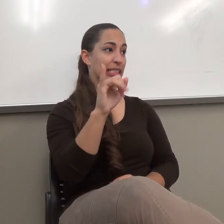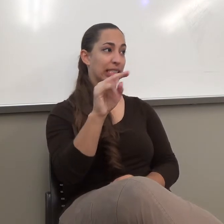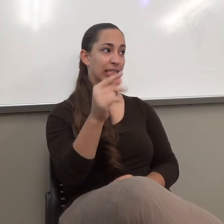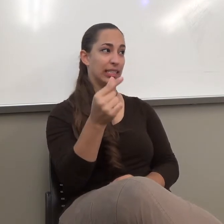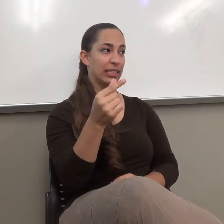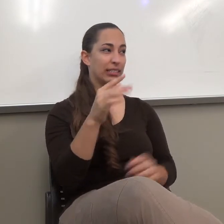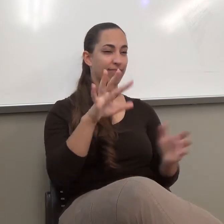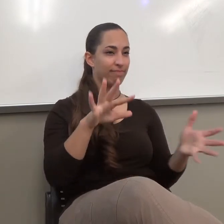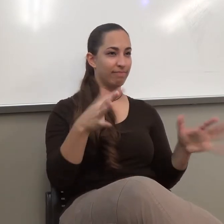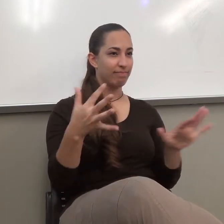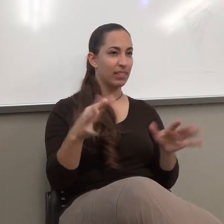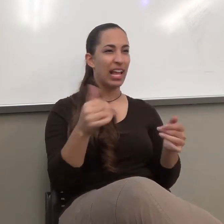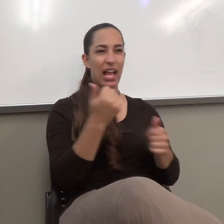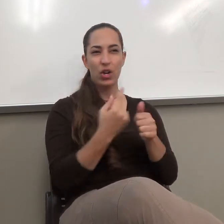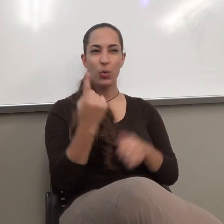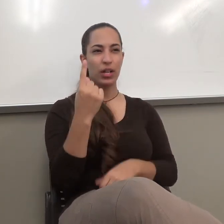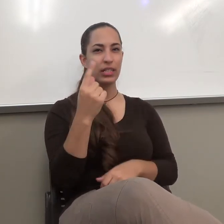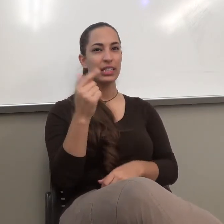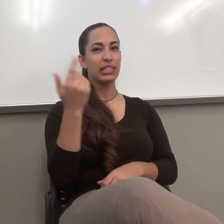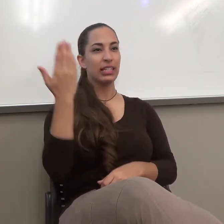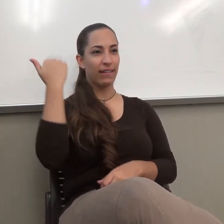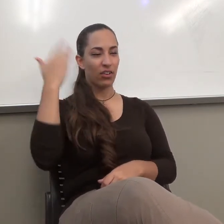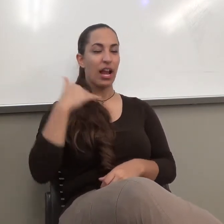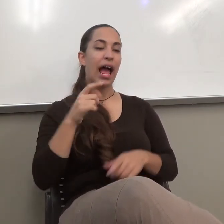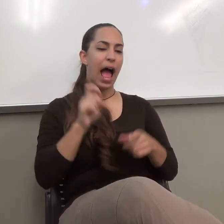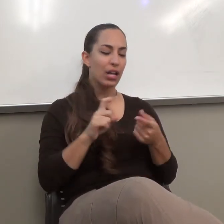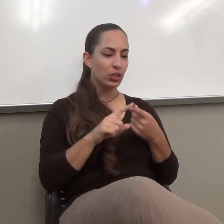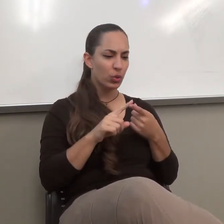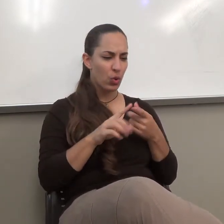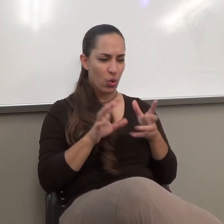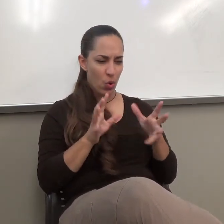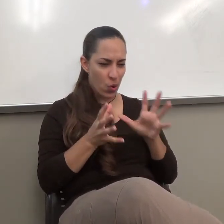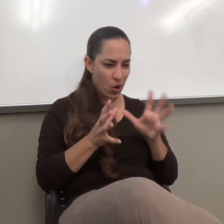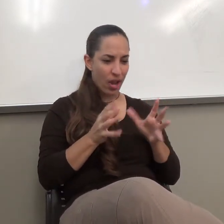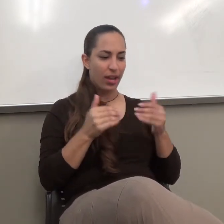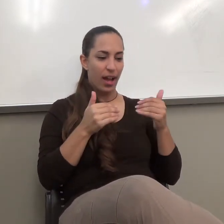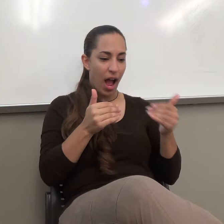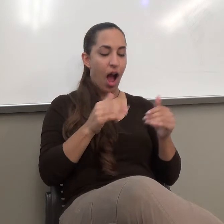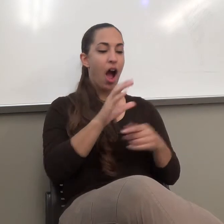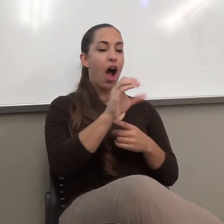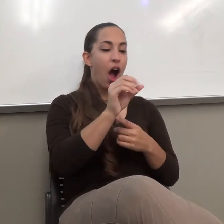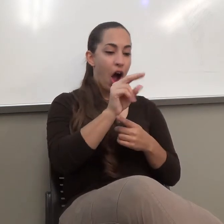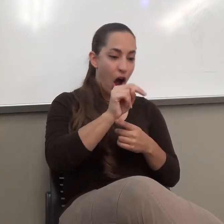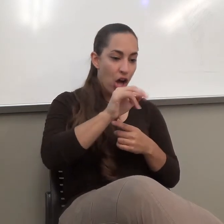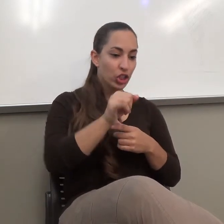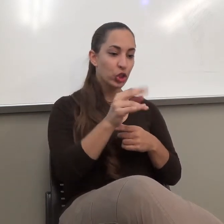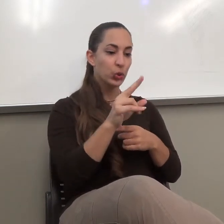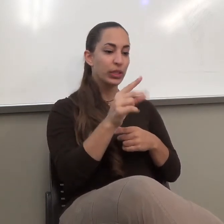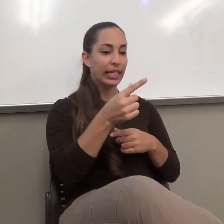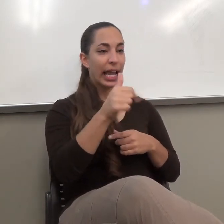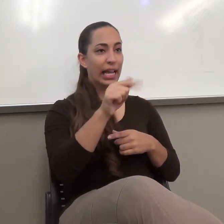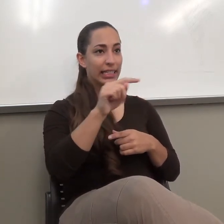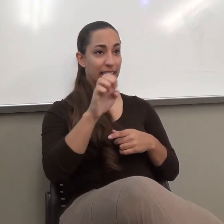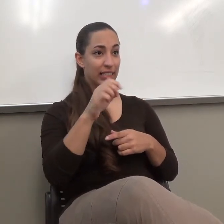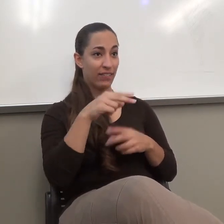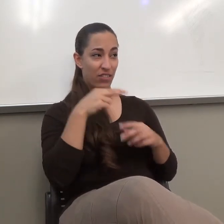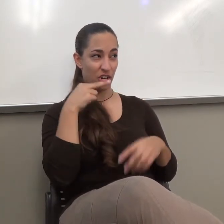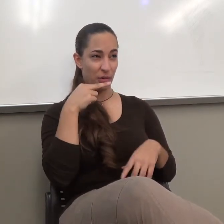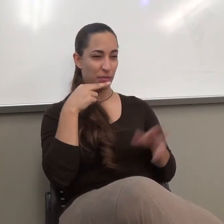Has anybody ever had to conjugate a verb? What about, has anyone taken another language